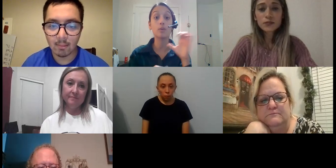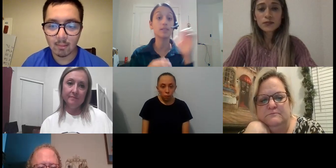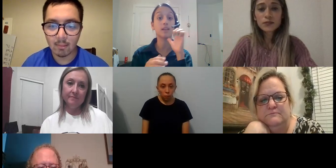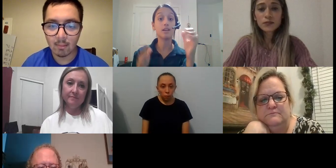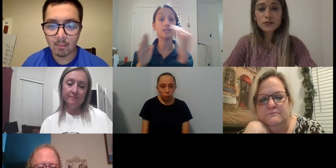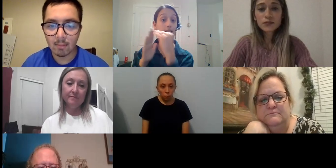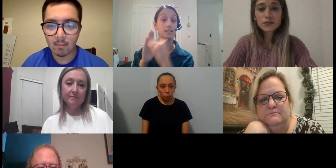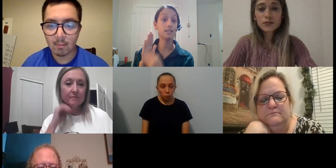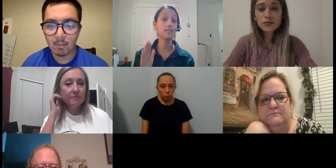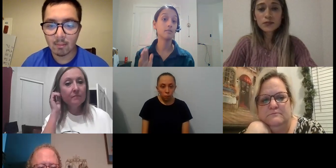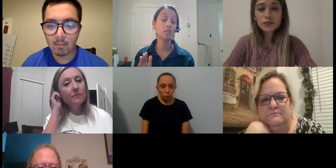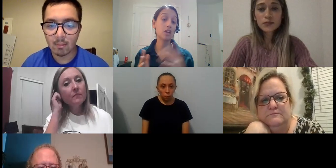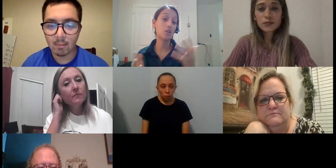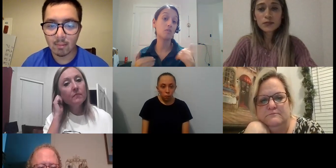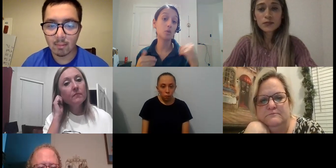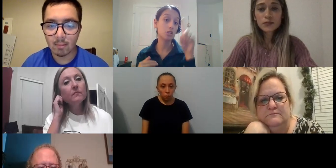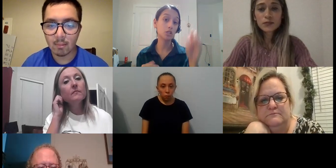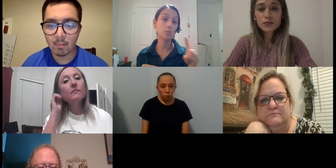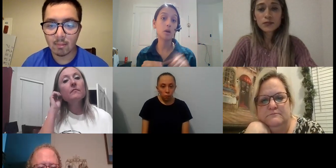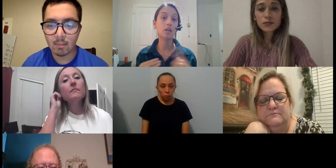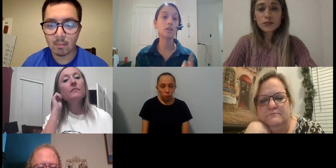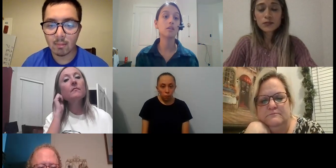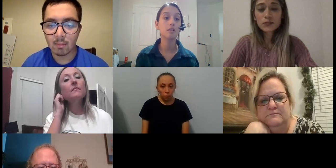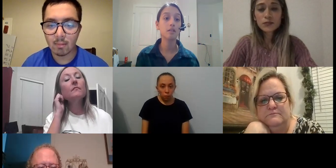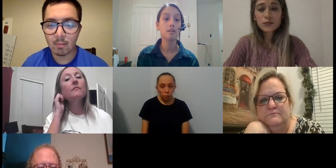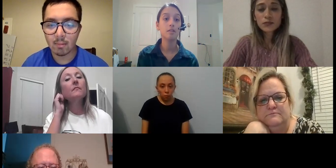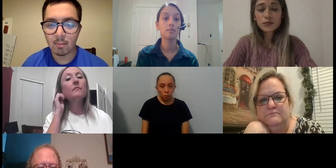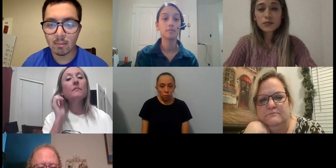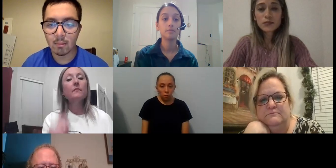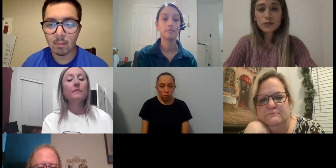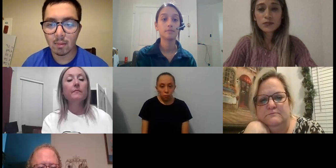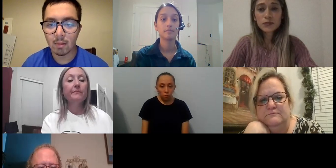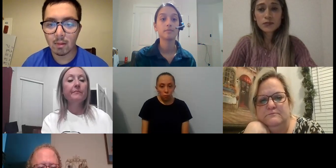somewhere that was not listed and you have a question about it.